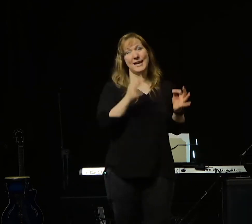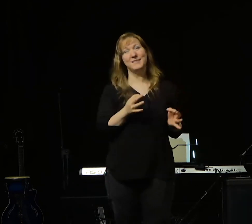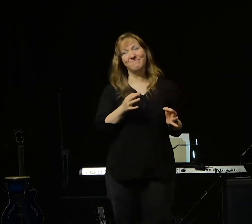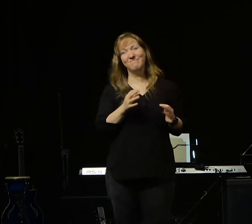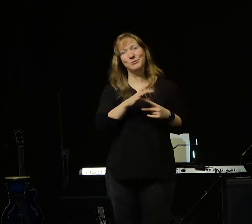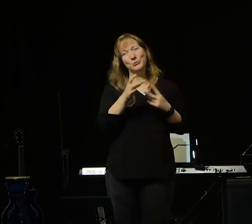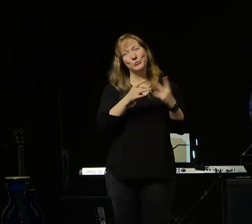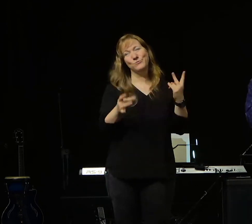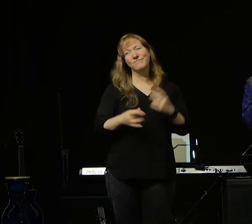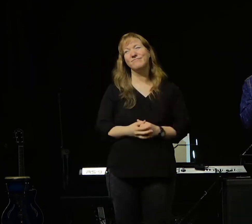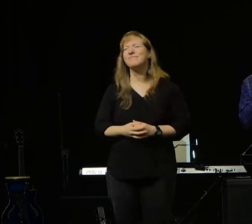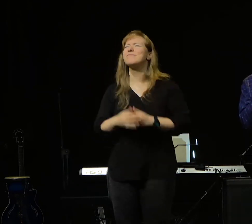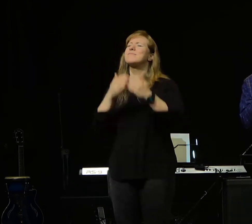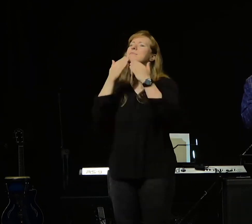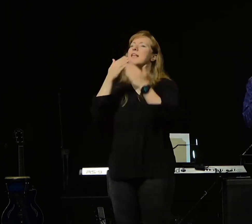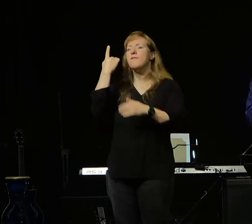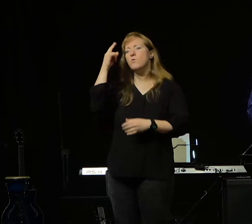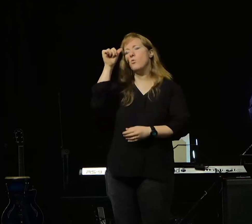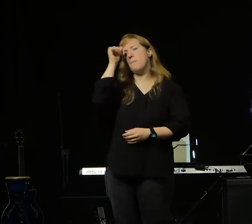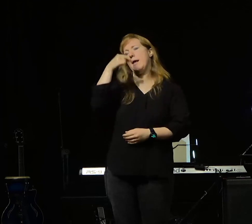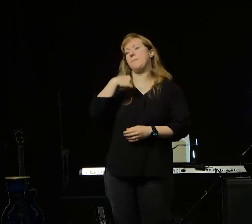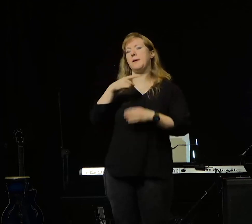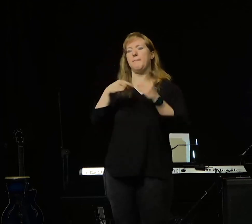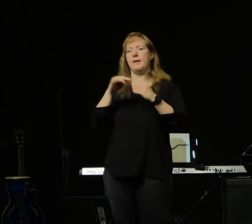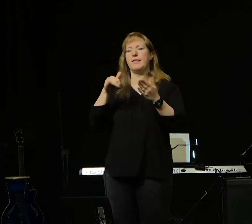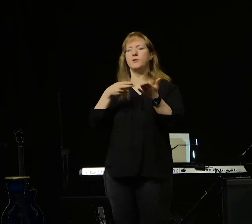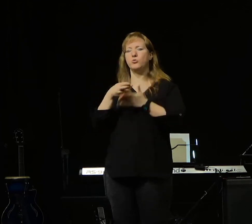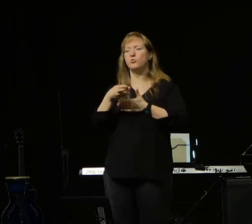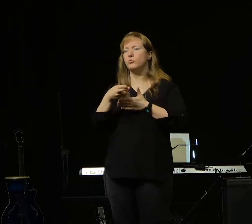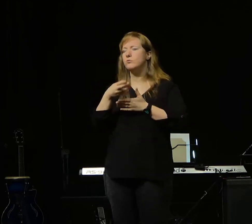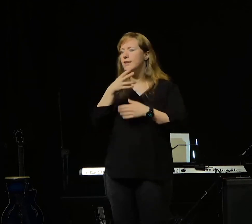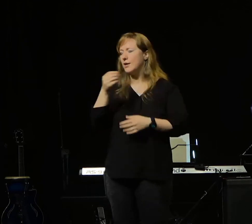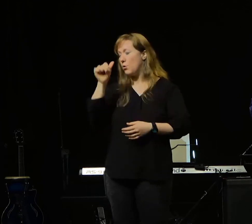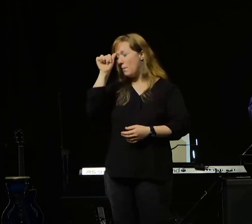Thank you for reminding me of that truth today and for reminding us